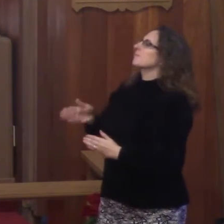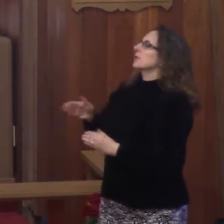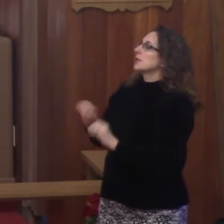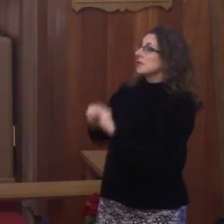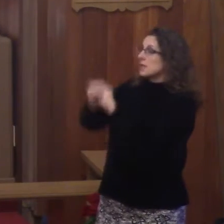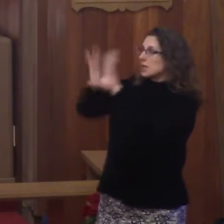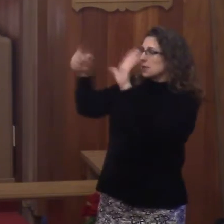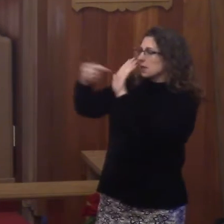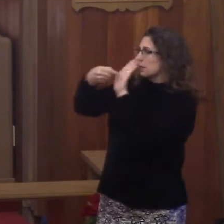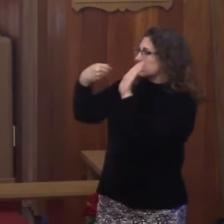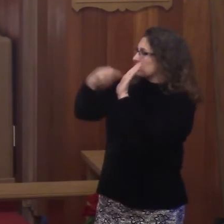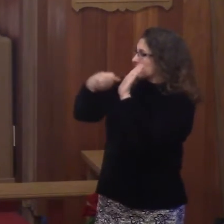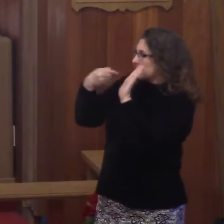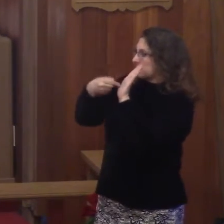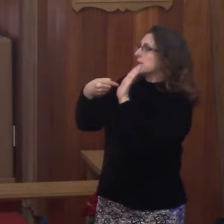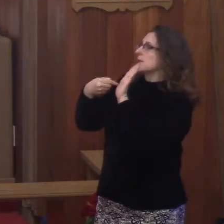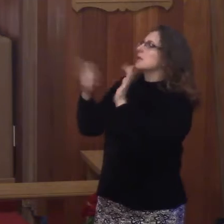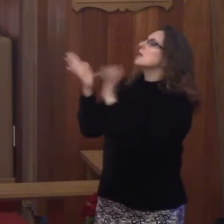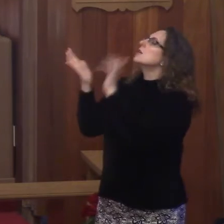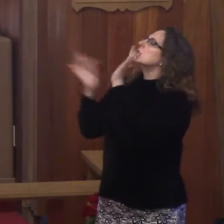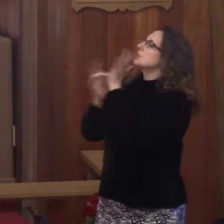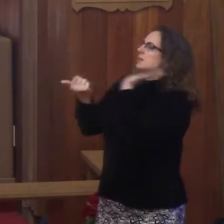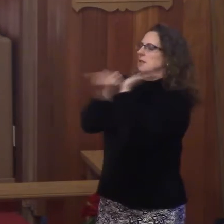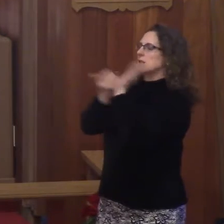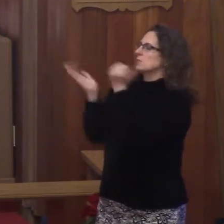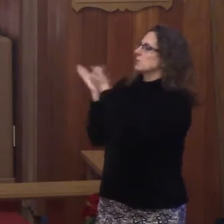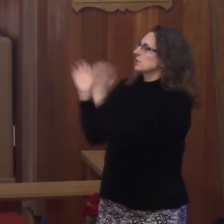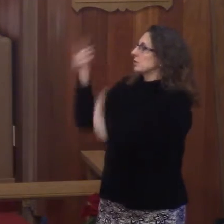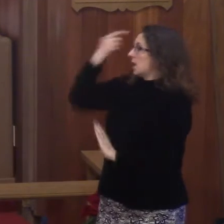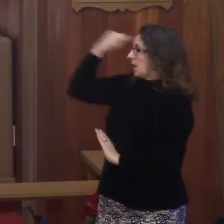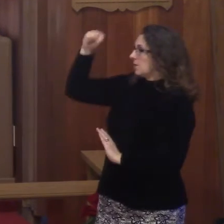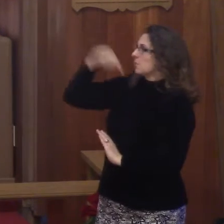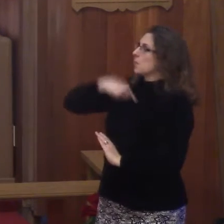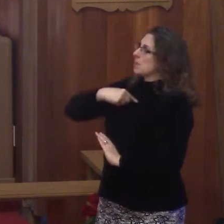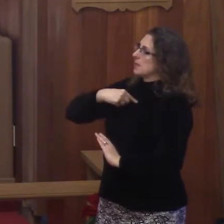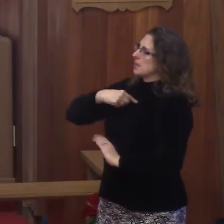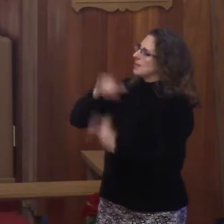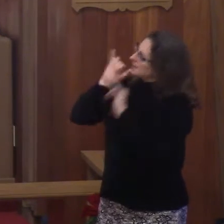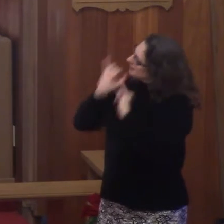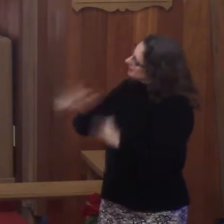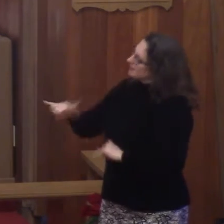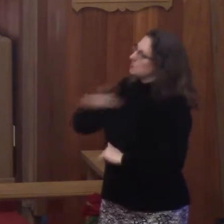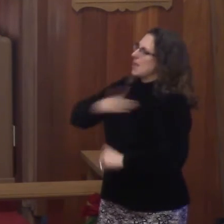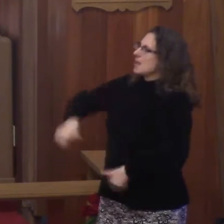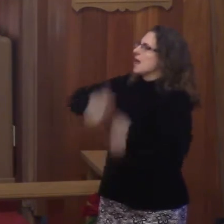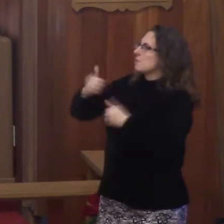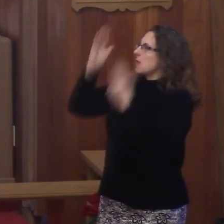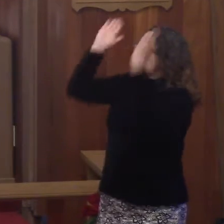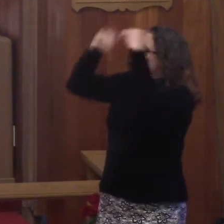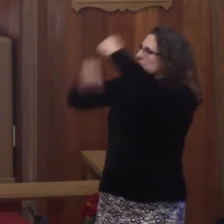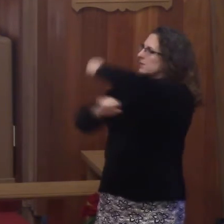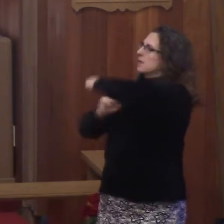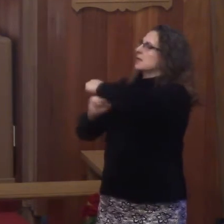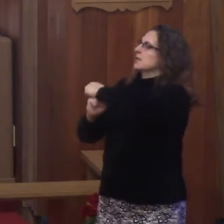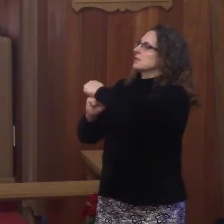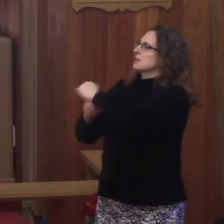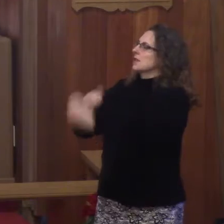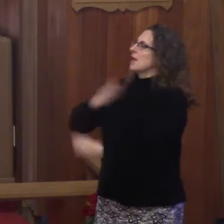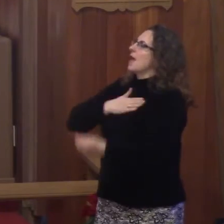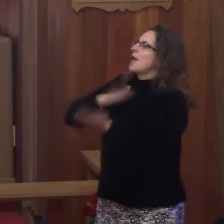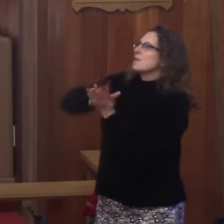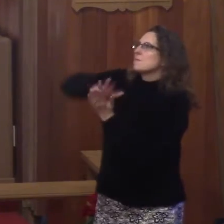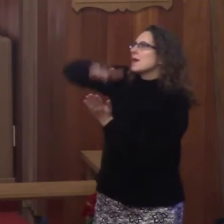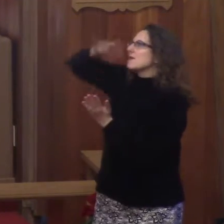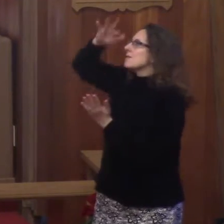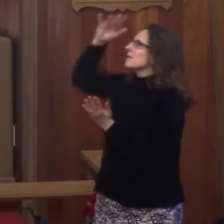gracious. Let the clear inscription be, Jesus, crucify for me. It is my life, my hope's foundation,